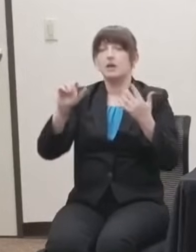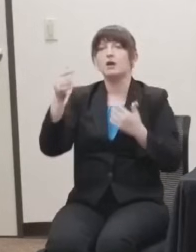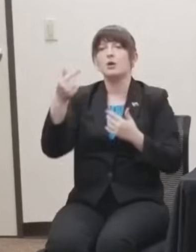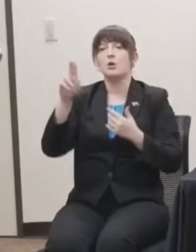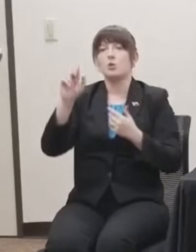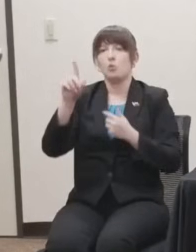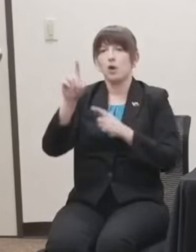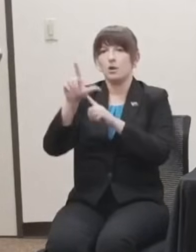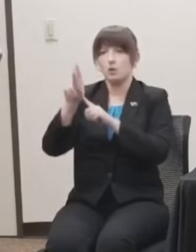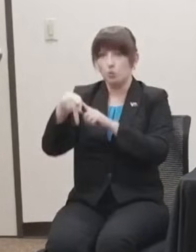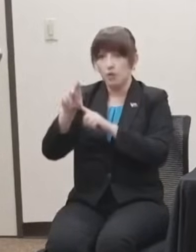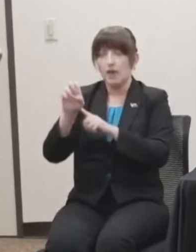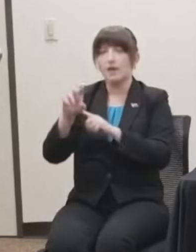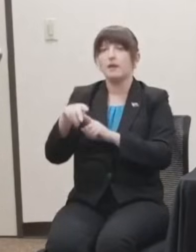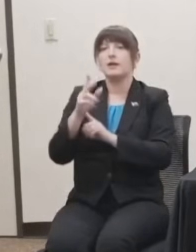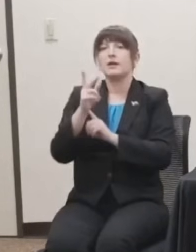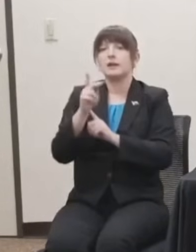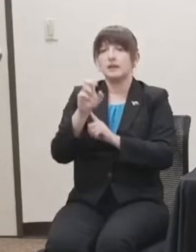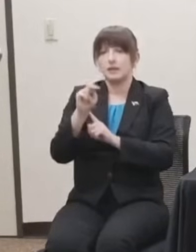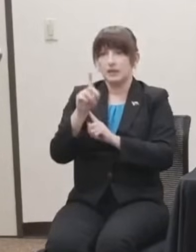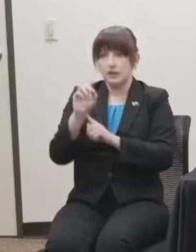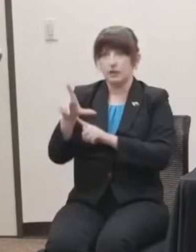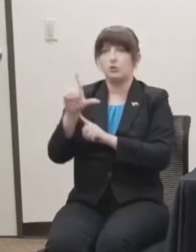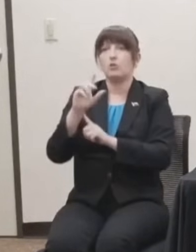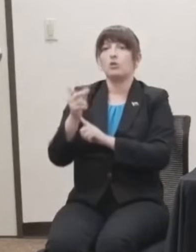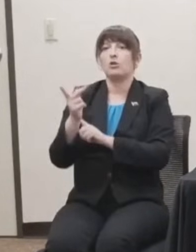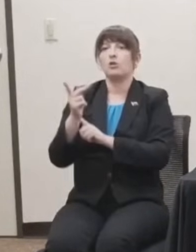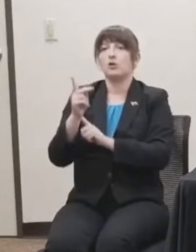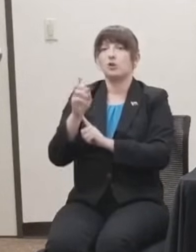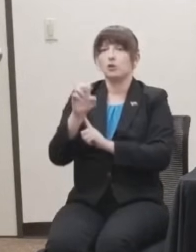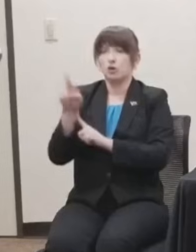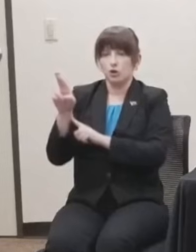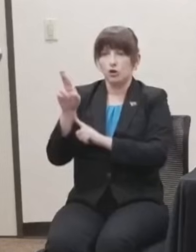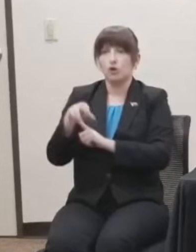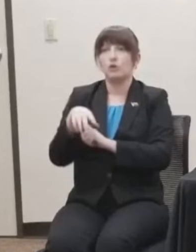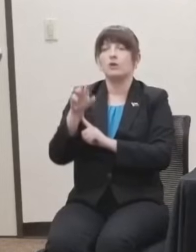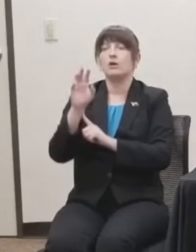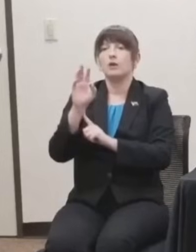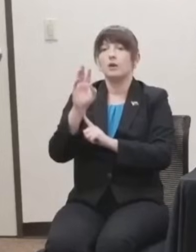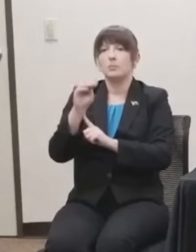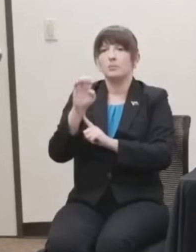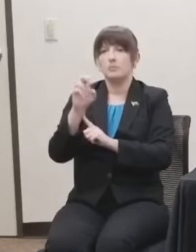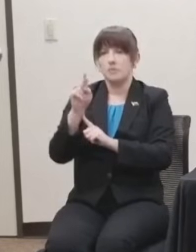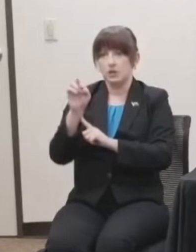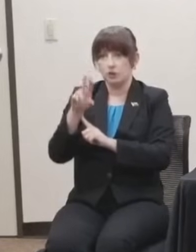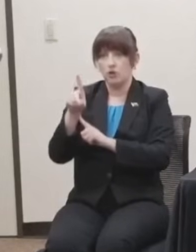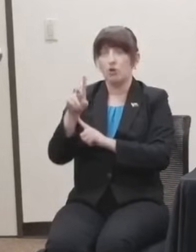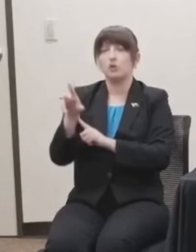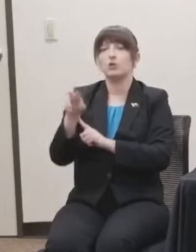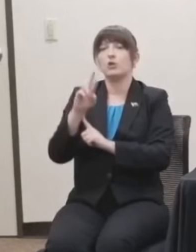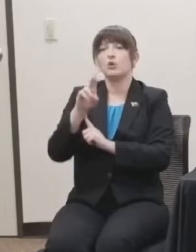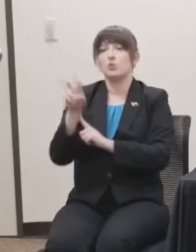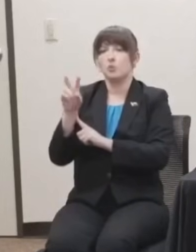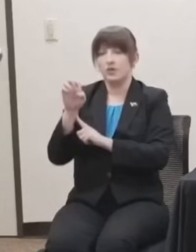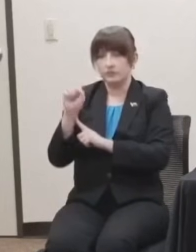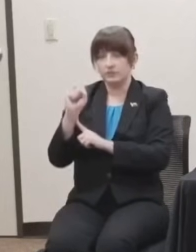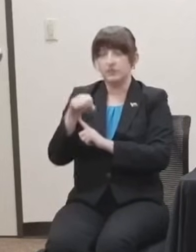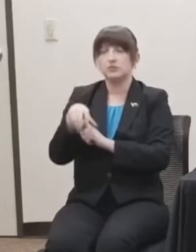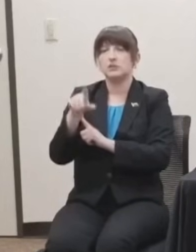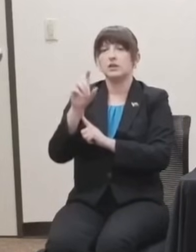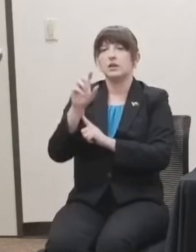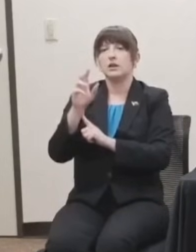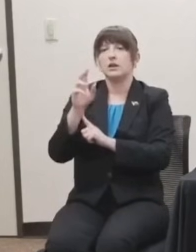Kimball, Llano, Mason, McCullough, Menard, Reeves, San Saba, Tom Green, Travis, and